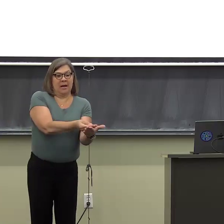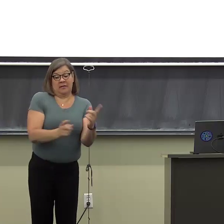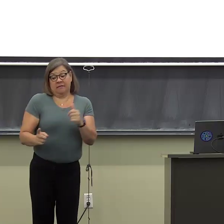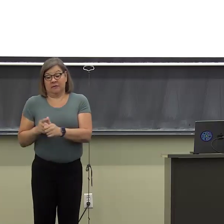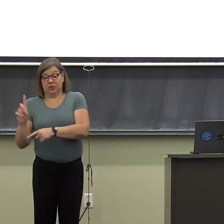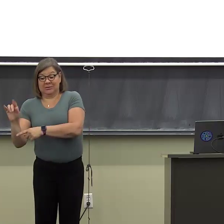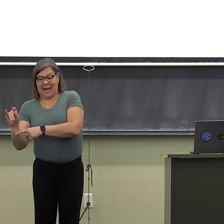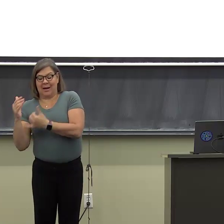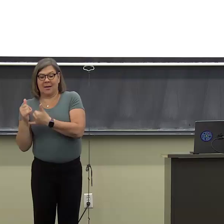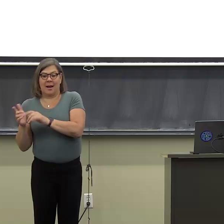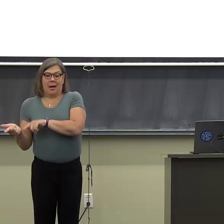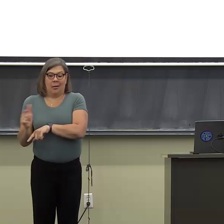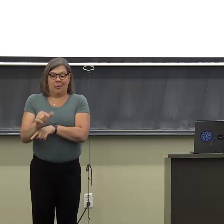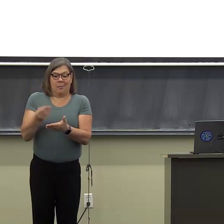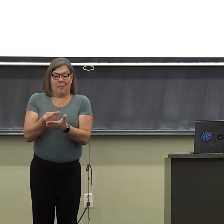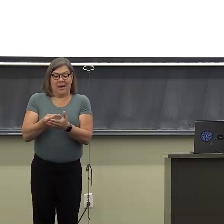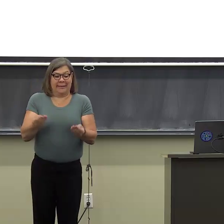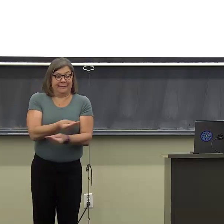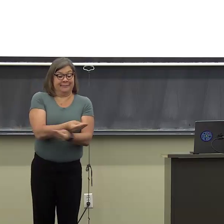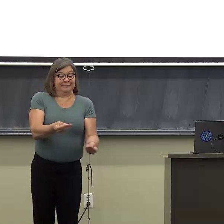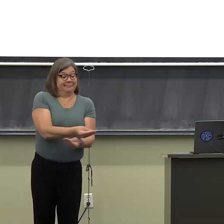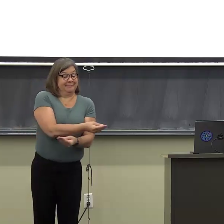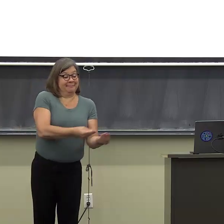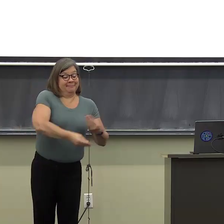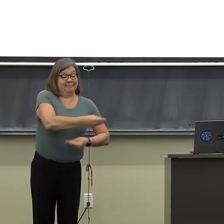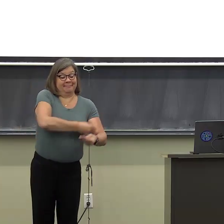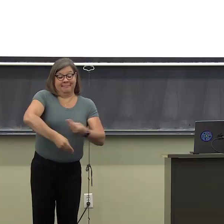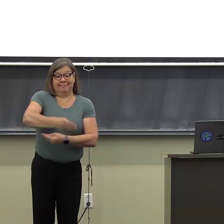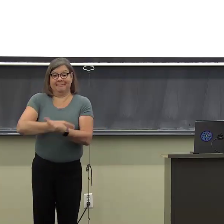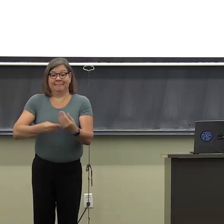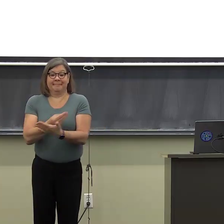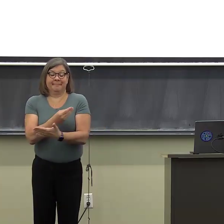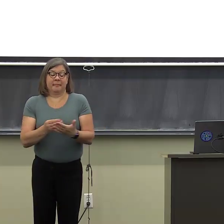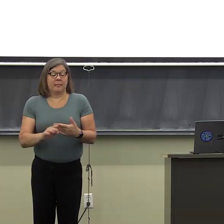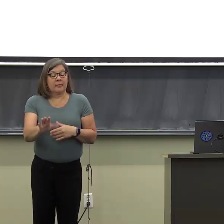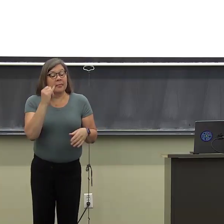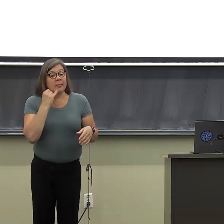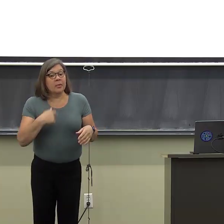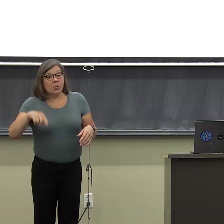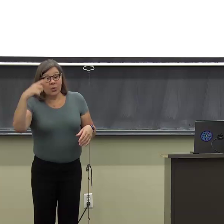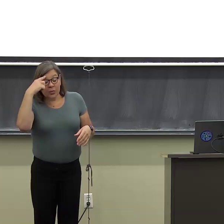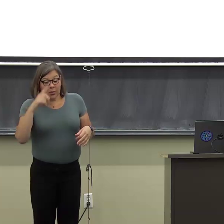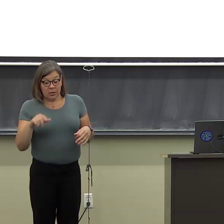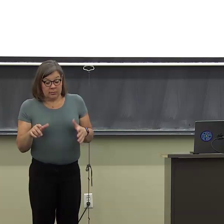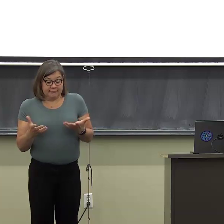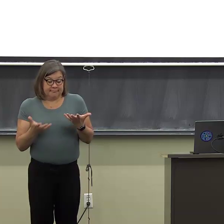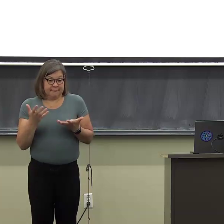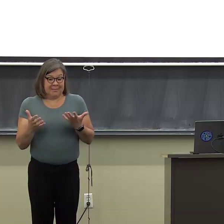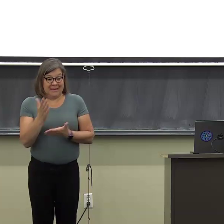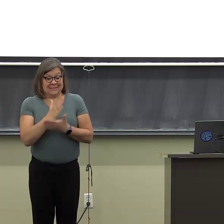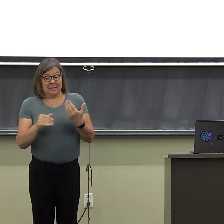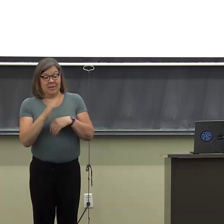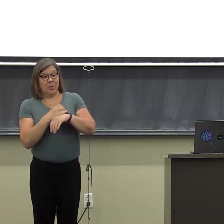in the shape of AI, all of it money around. And if we think that anything will ever